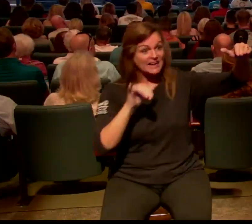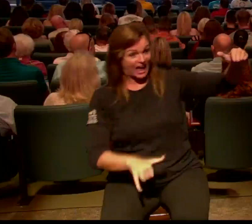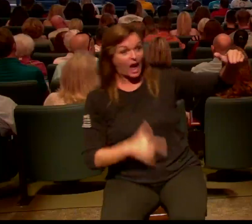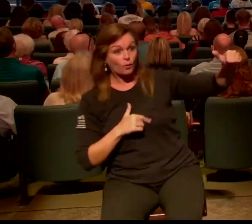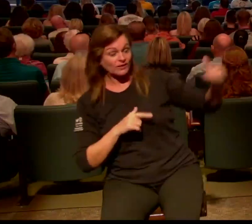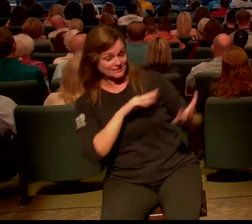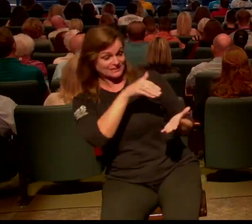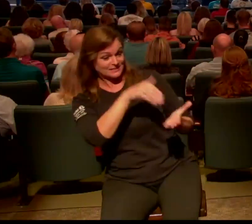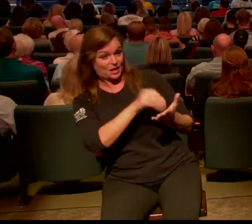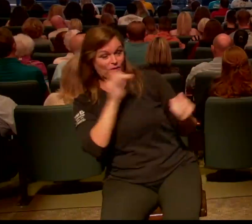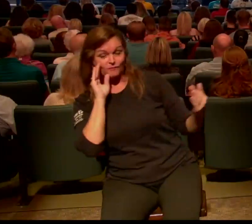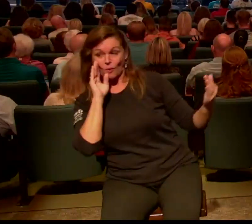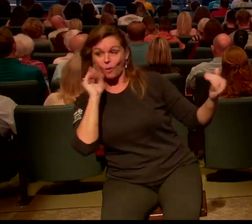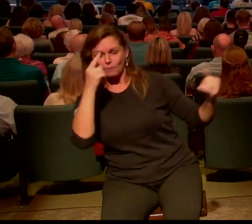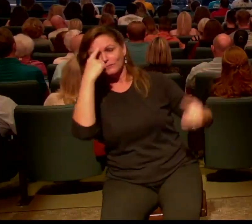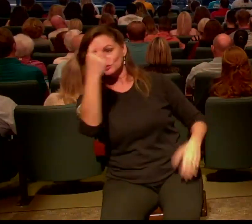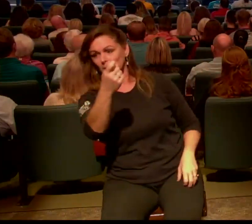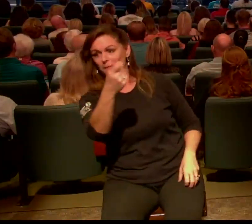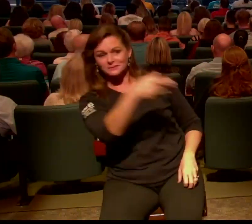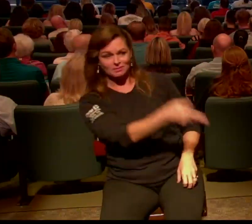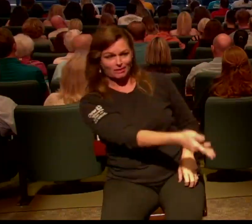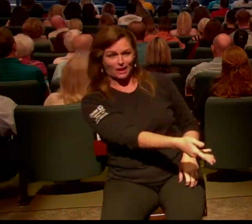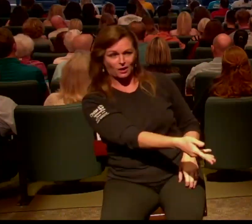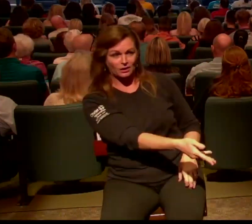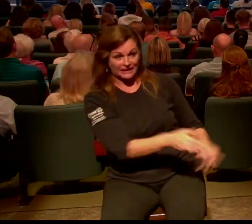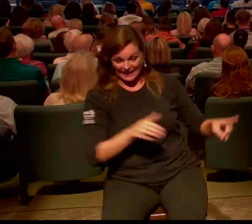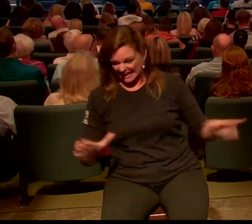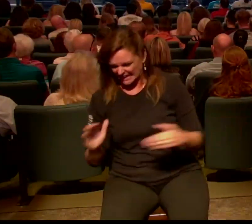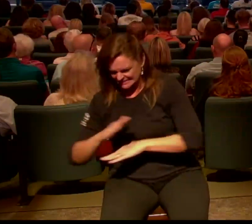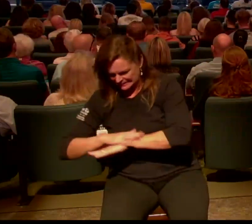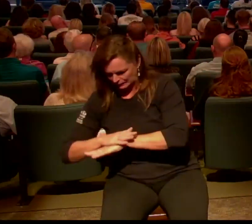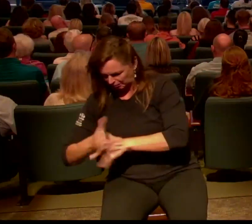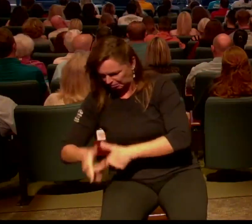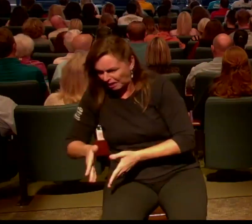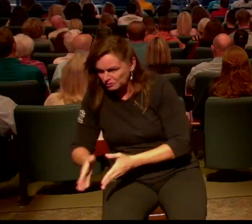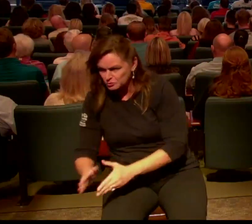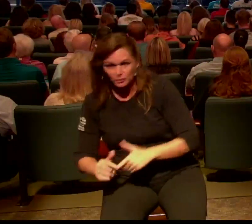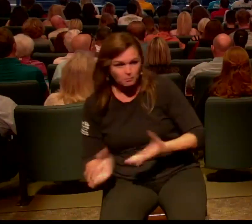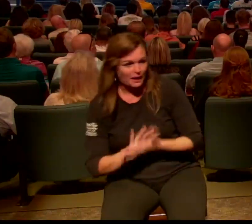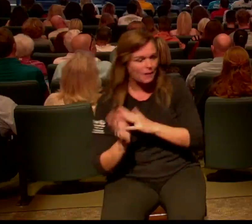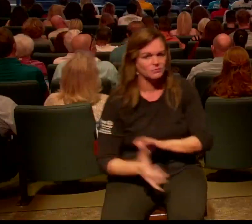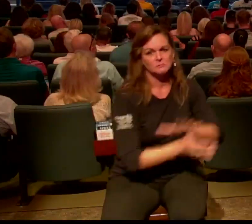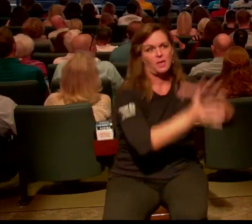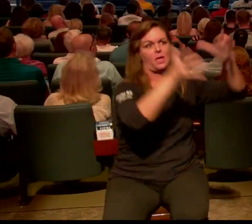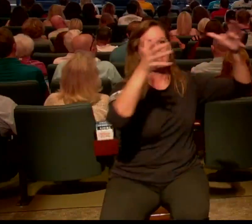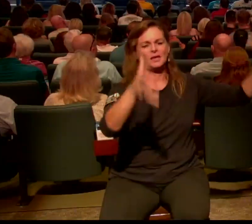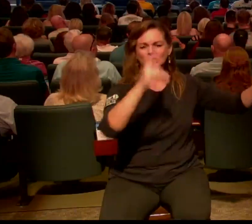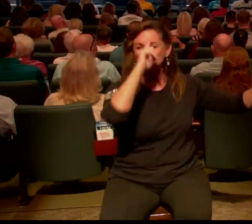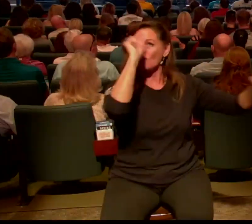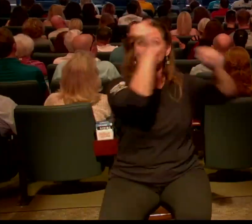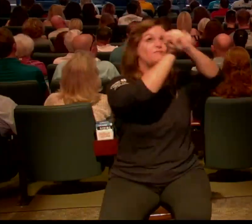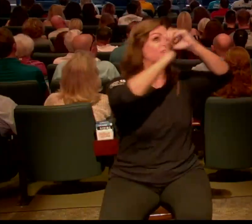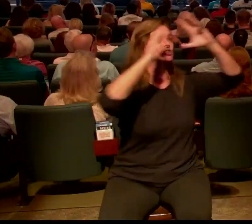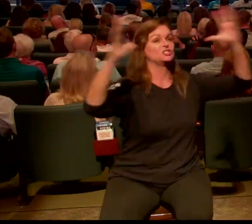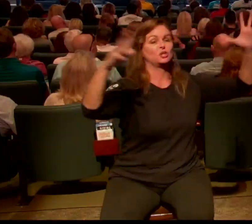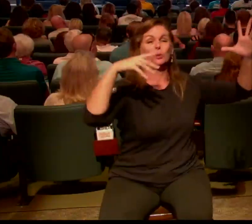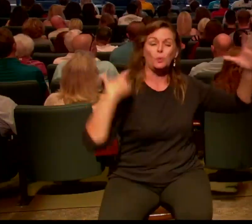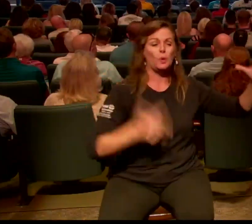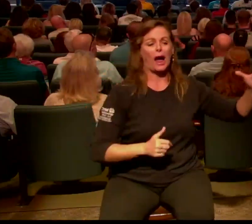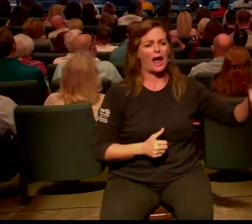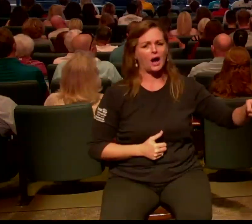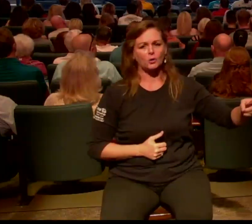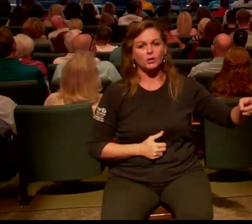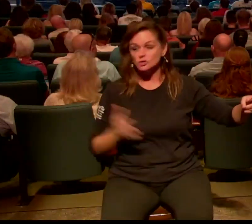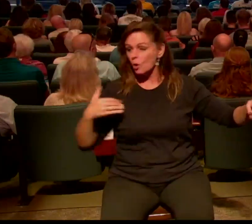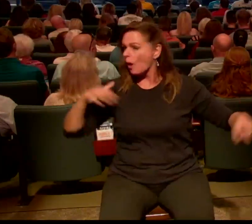miracle story. And so, Matt, I wanted to help the people that I had with me, the leaders, really understand vision. And I wanted to